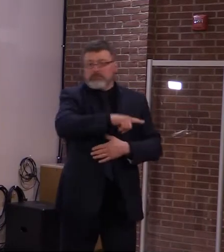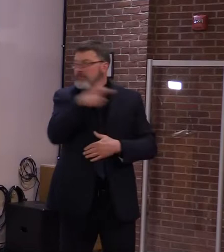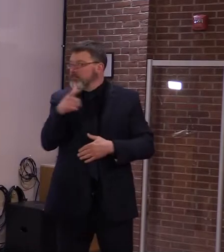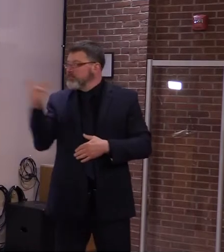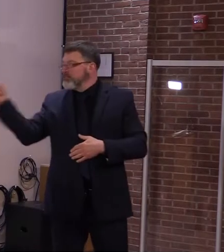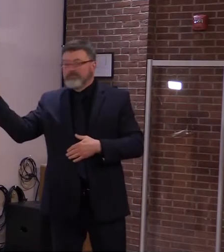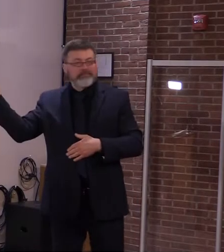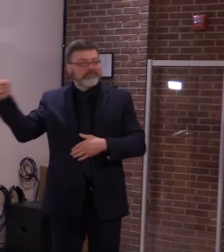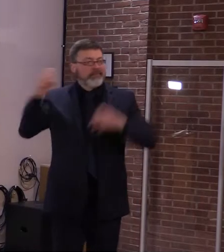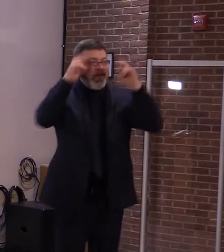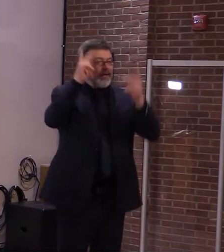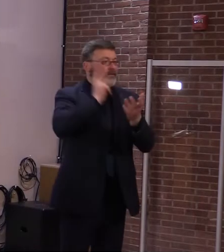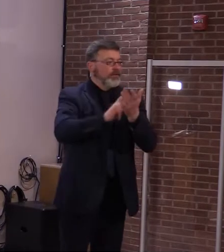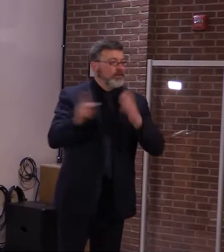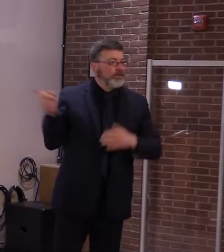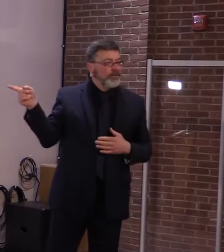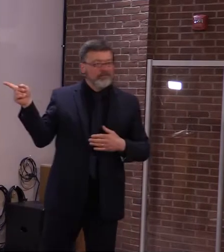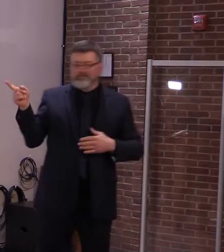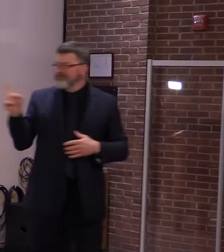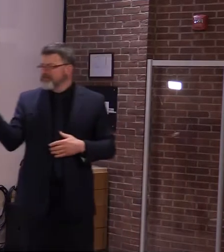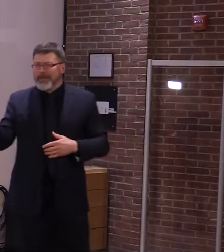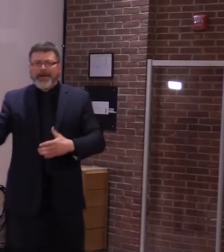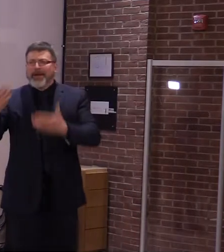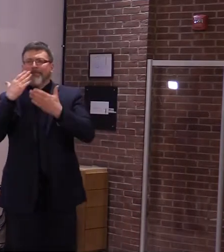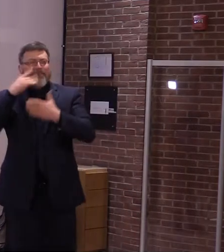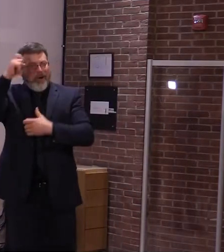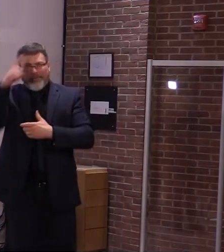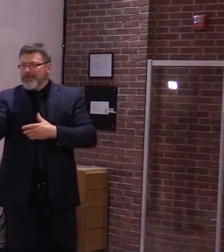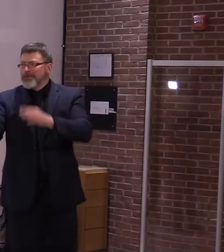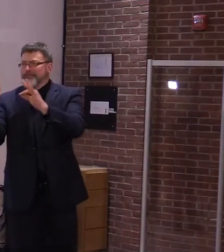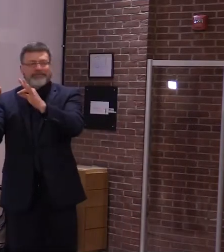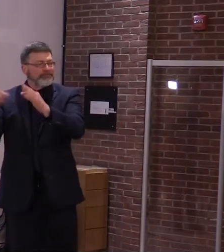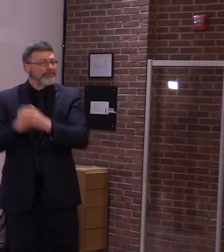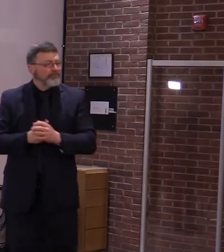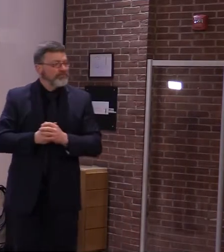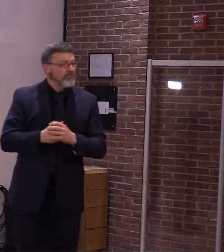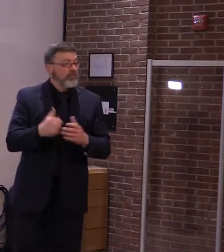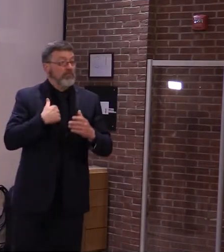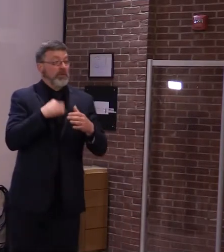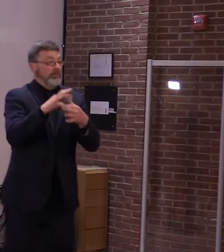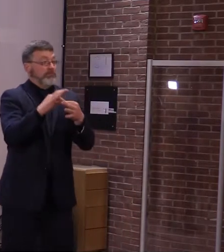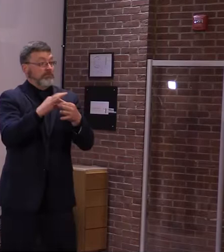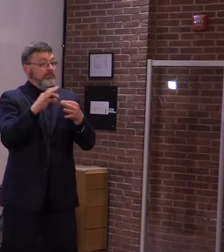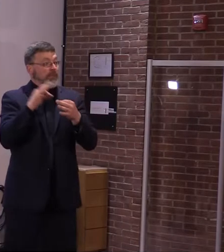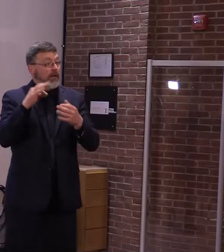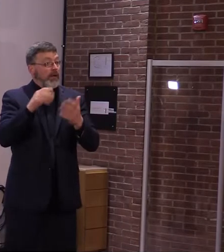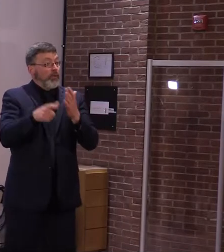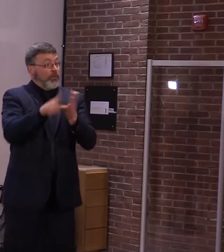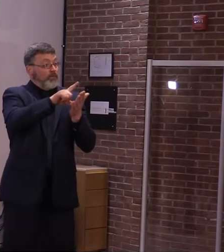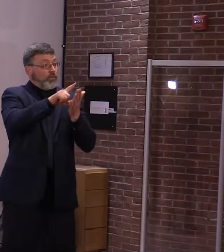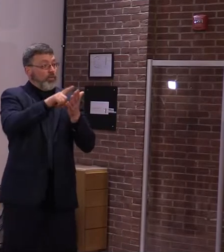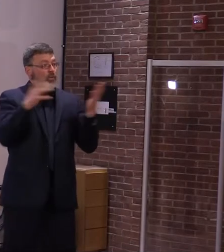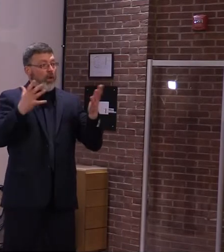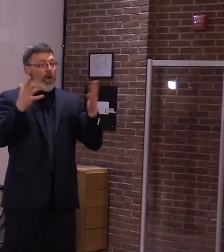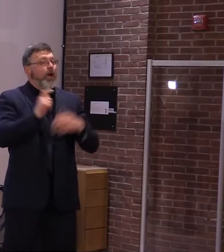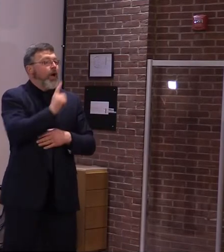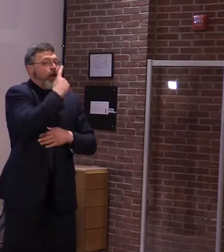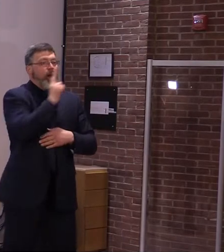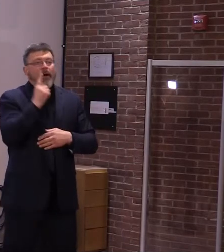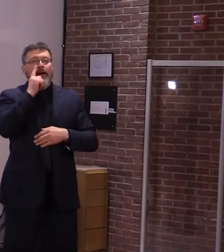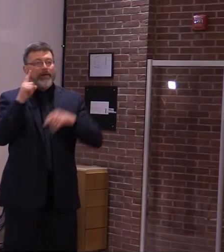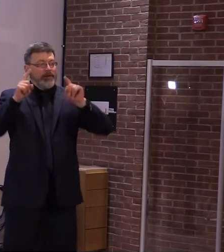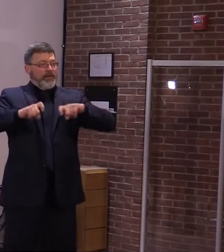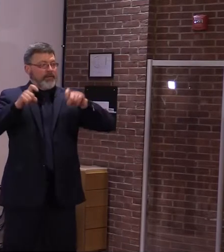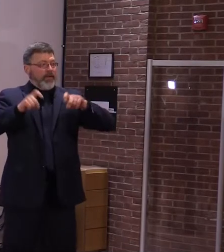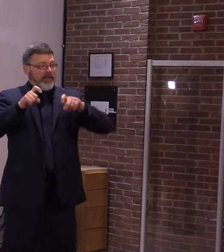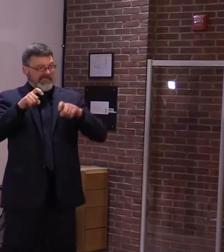Thank you, Governor. Good morning. I'll begin my update with a review of the PCR surveillance testing in our schools from this week.